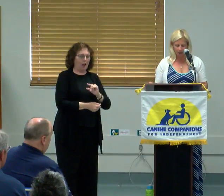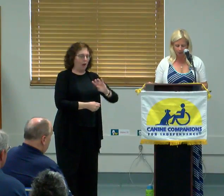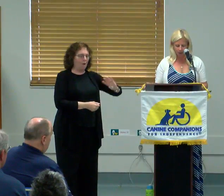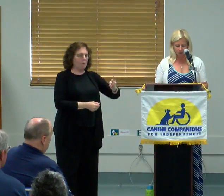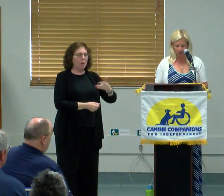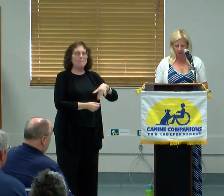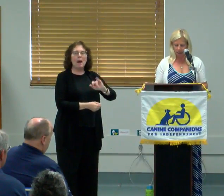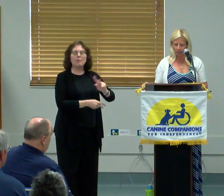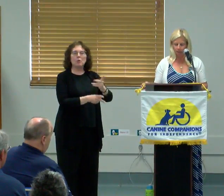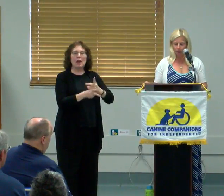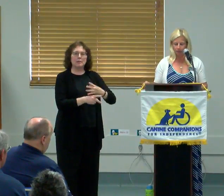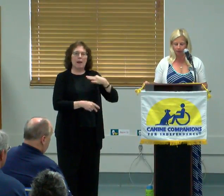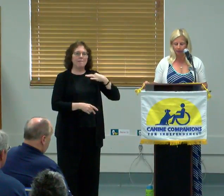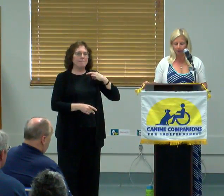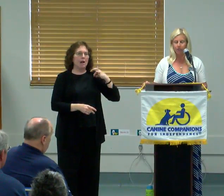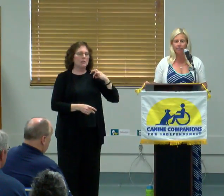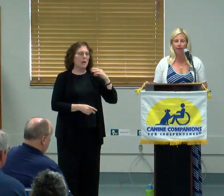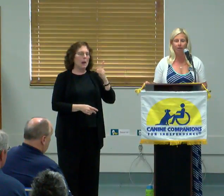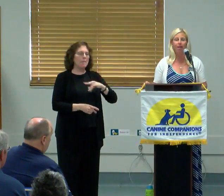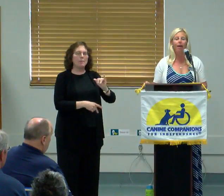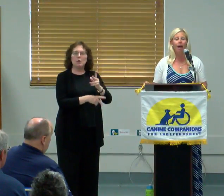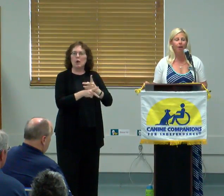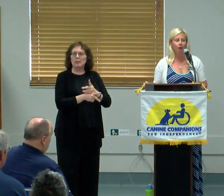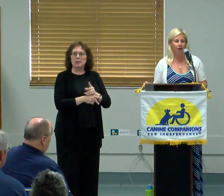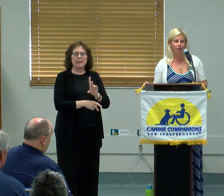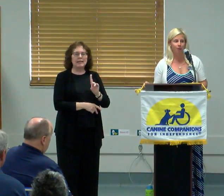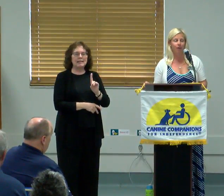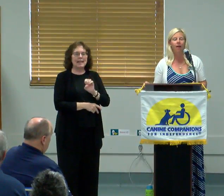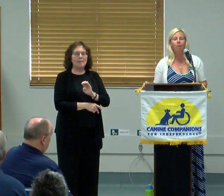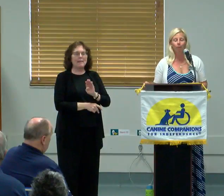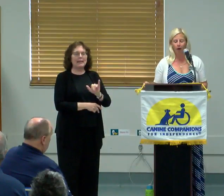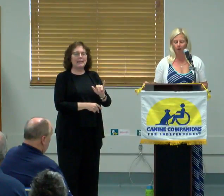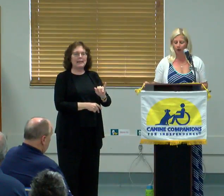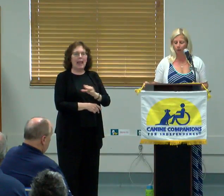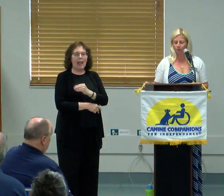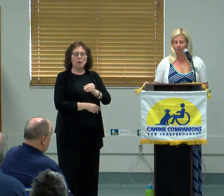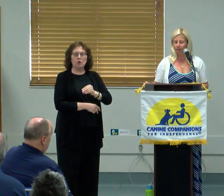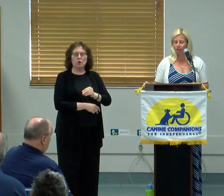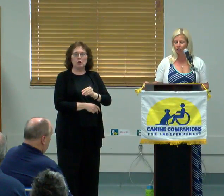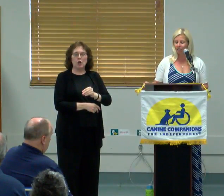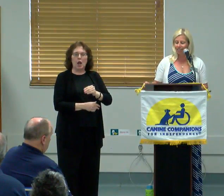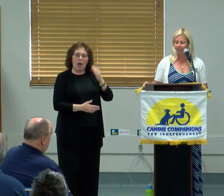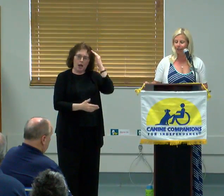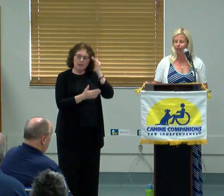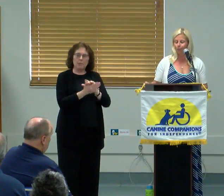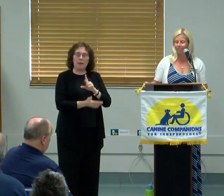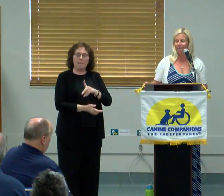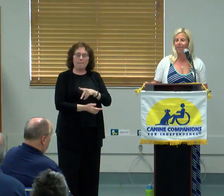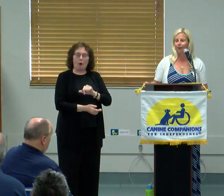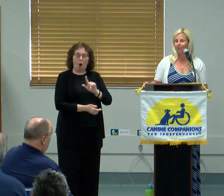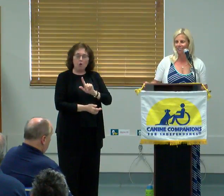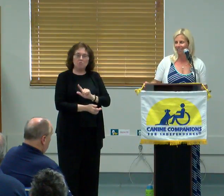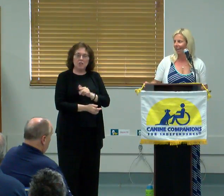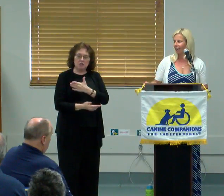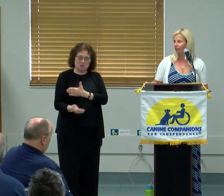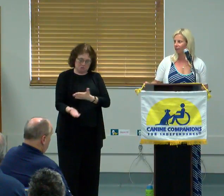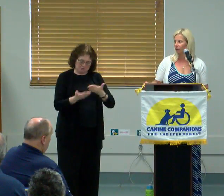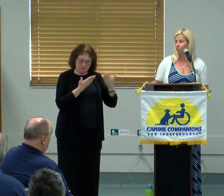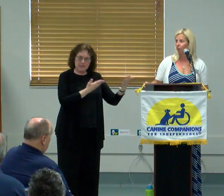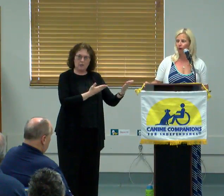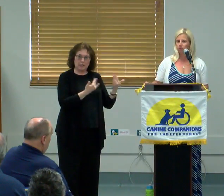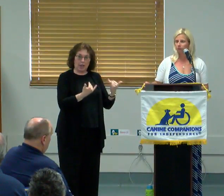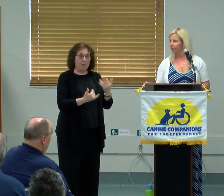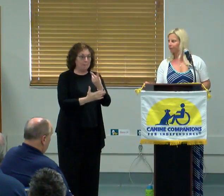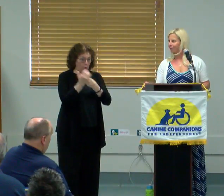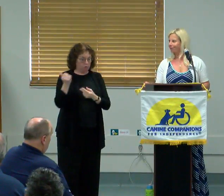fourth puppy raised by volunteer puppy raiser Debbie and her husband, Paul Phelps, and she is here to present her today.